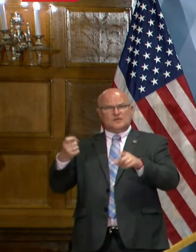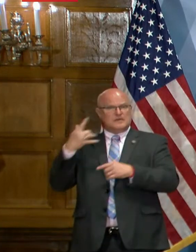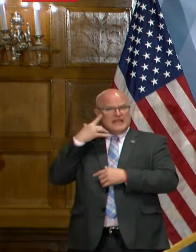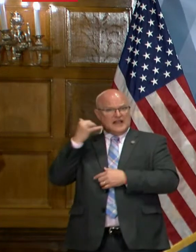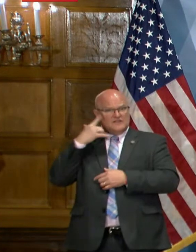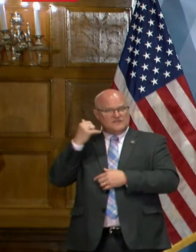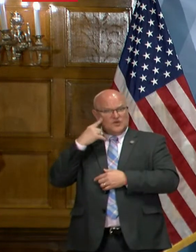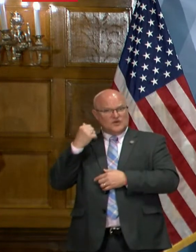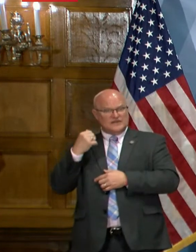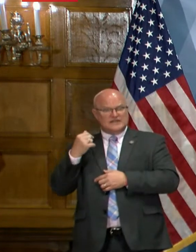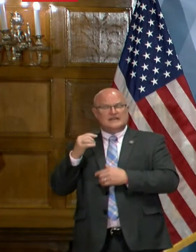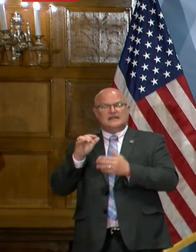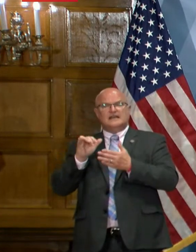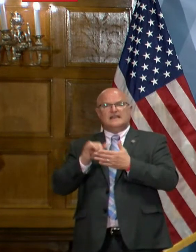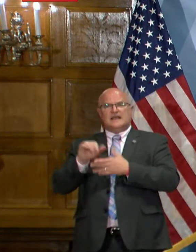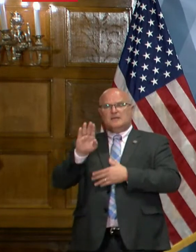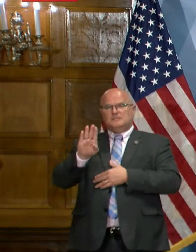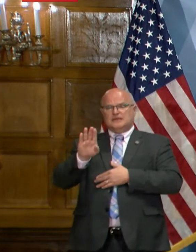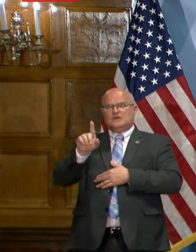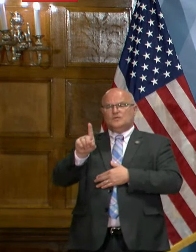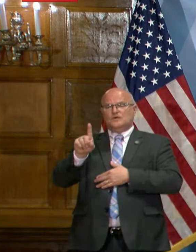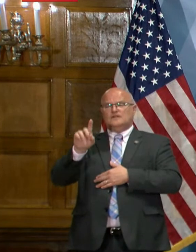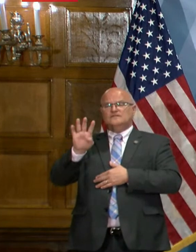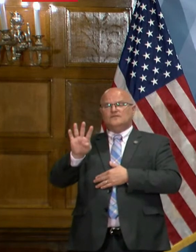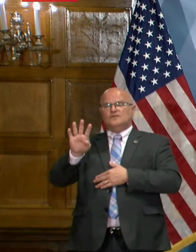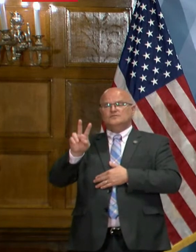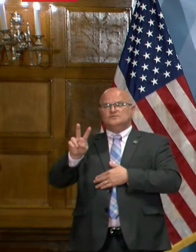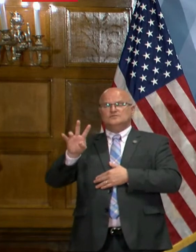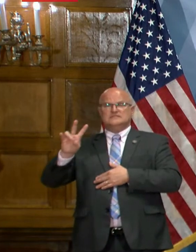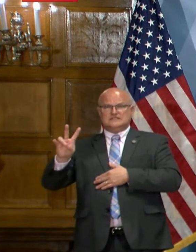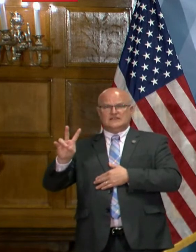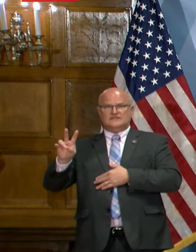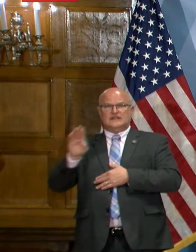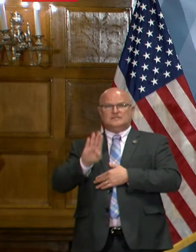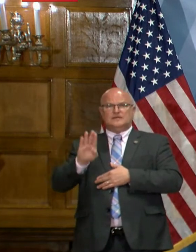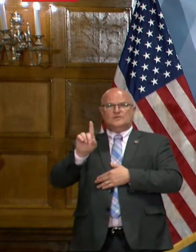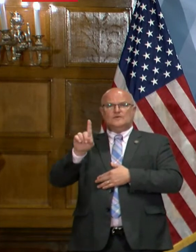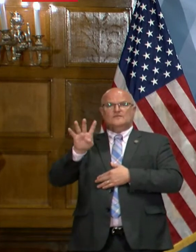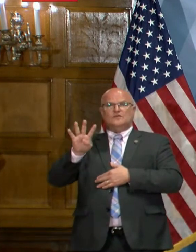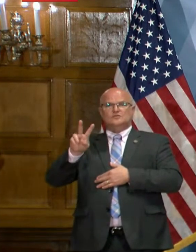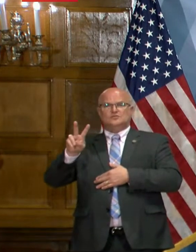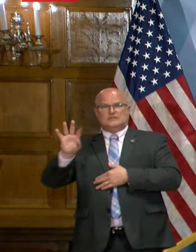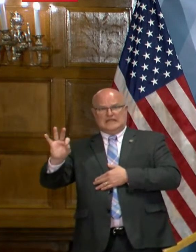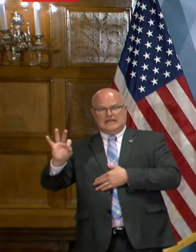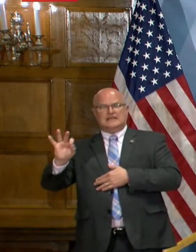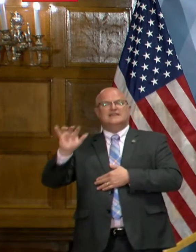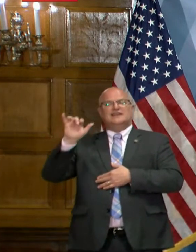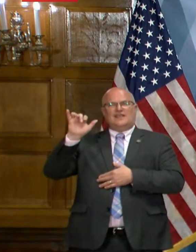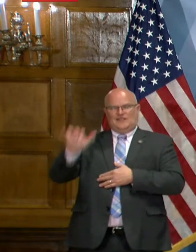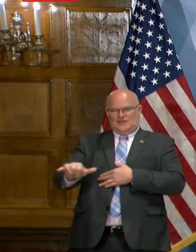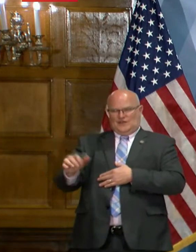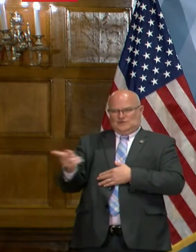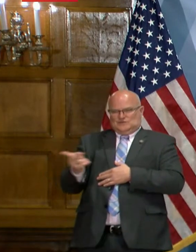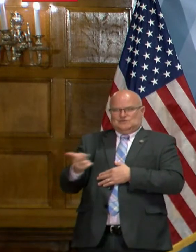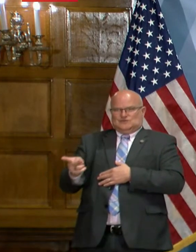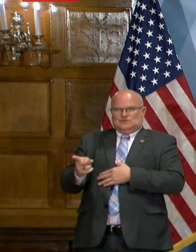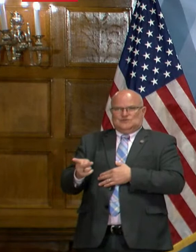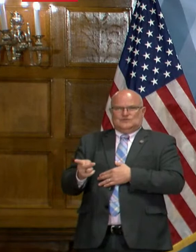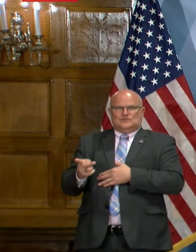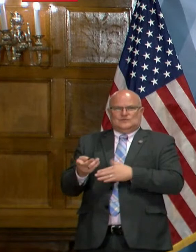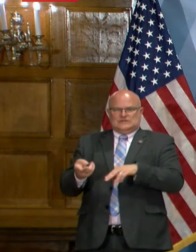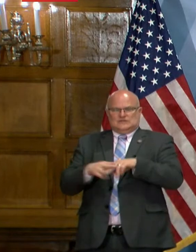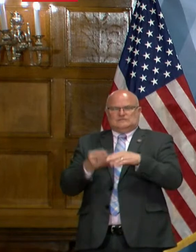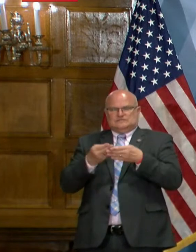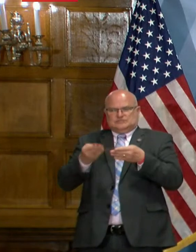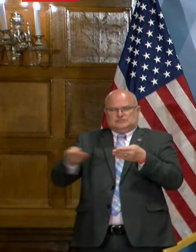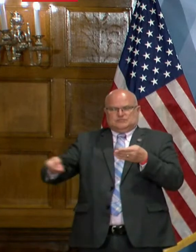California, the B1427 and B1429. These variants have increased